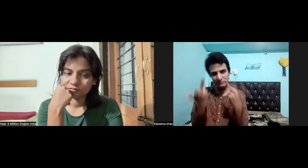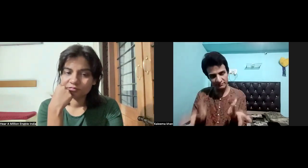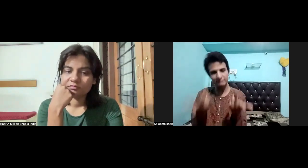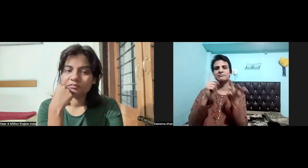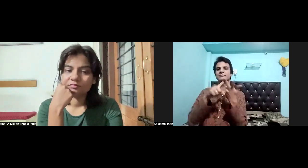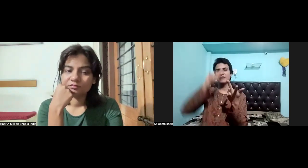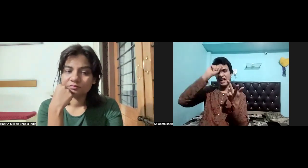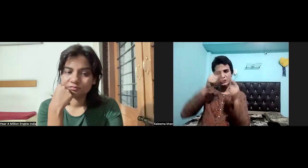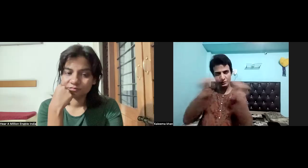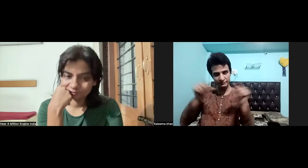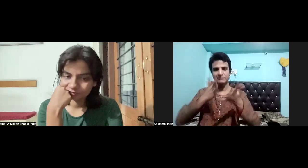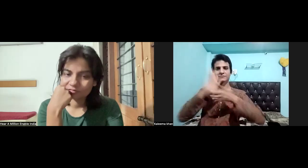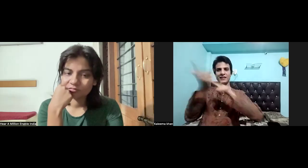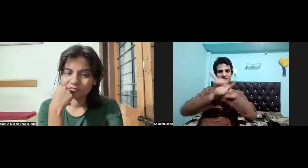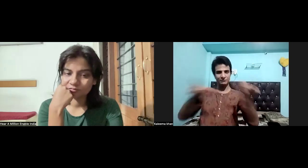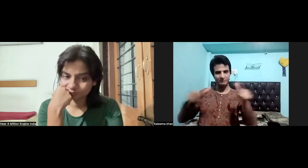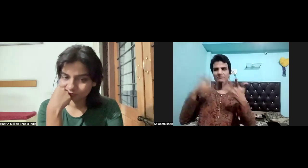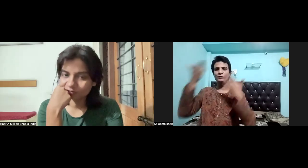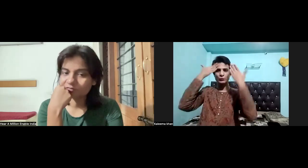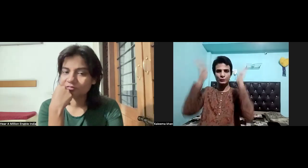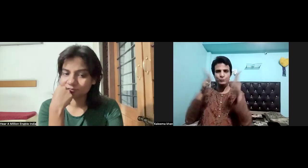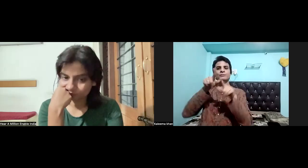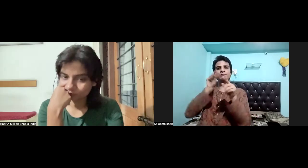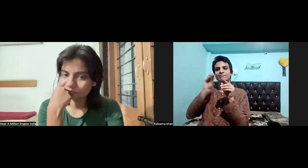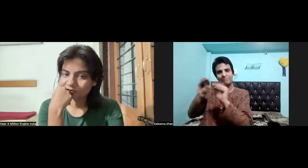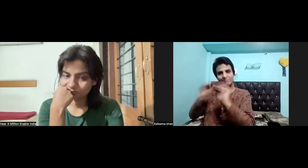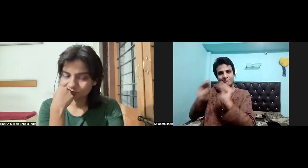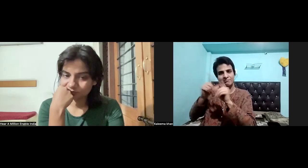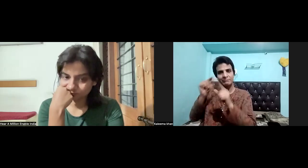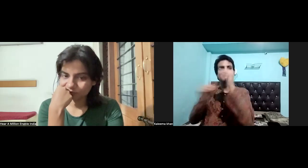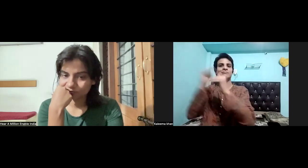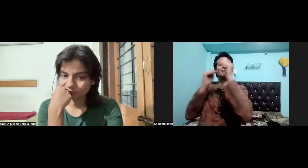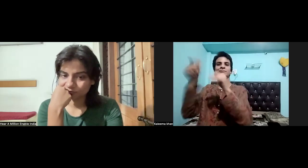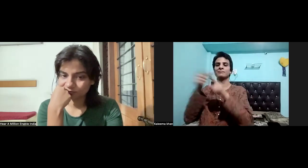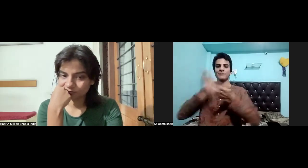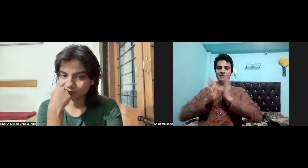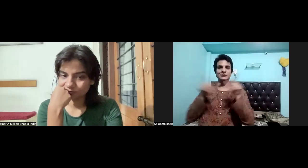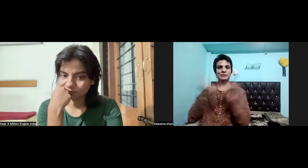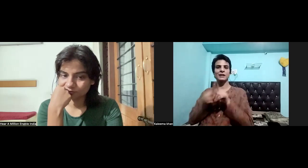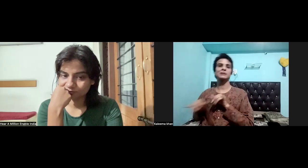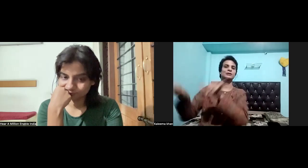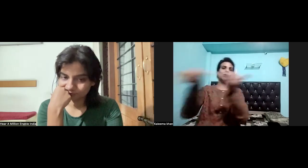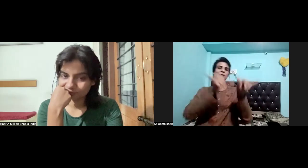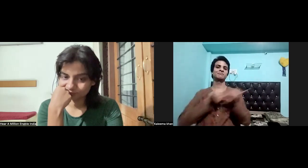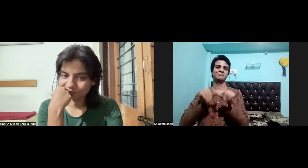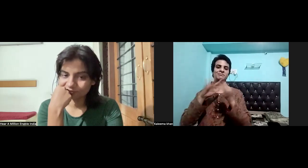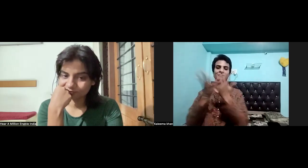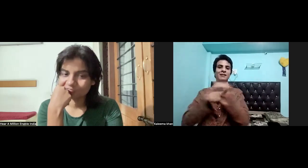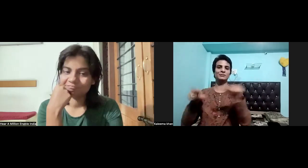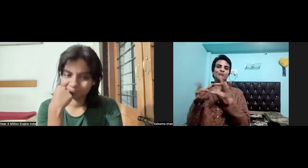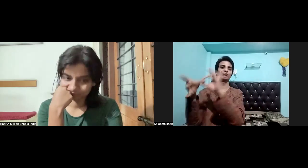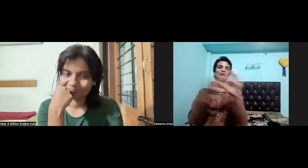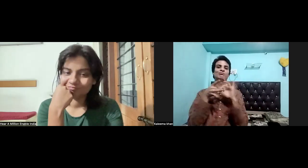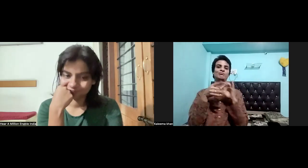have the people. We have the English literacy skills or the HIV related information.